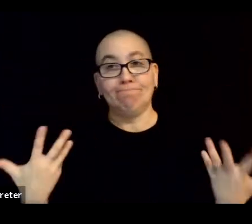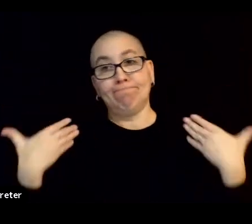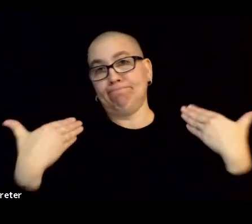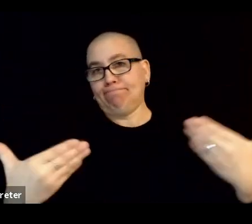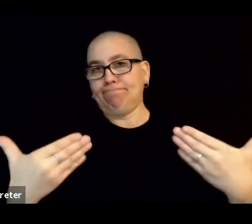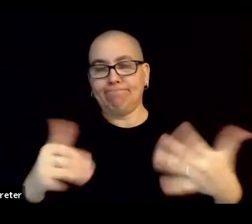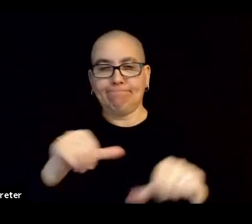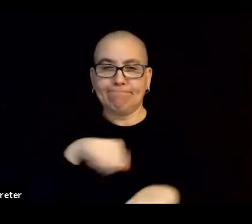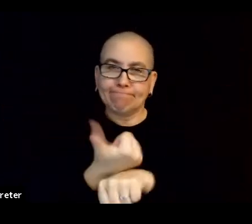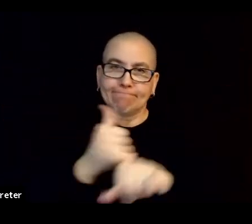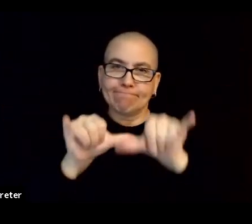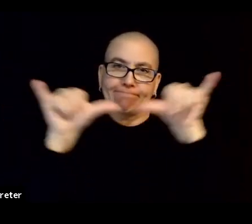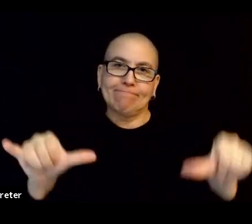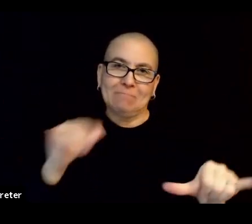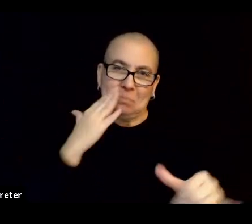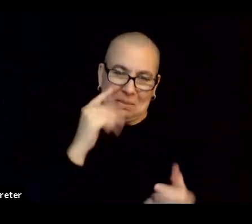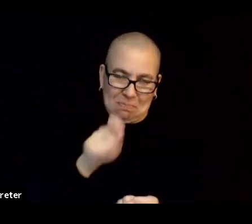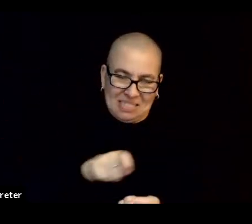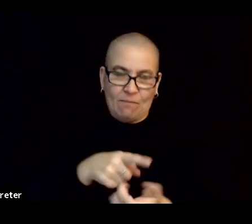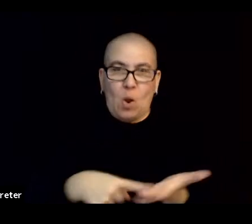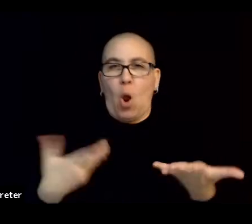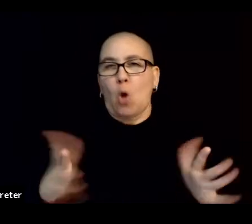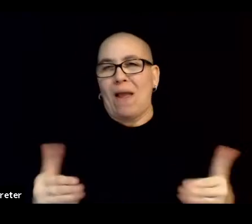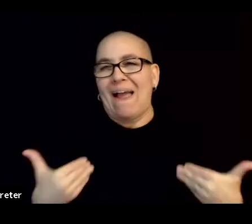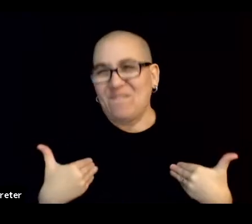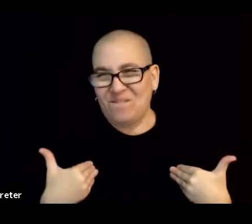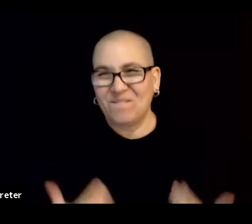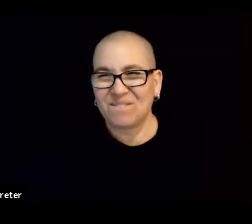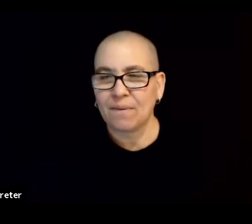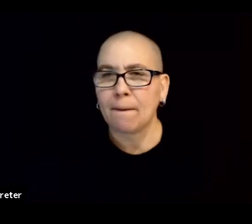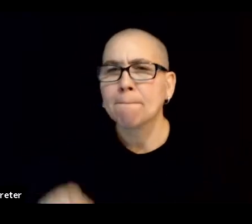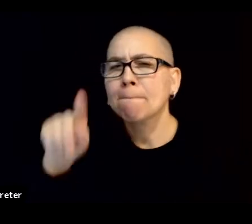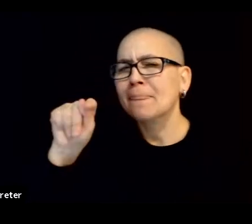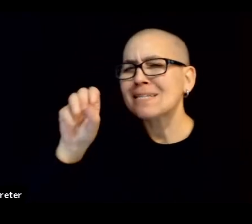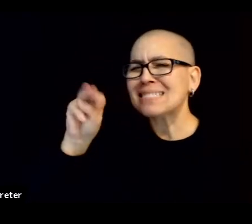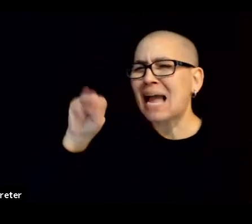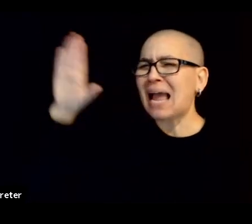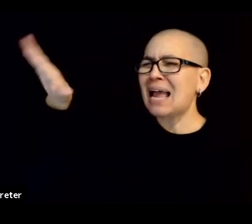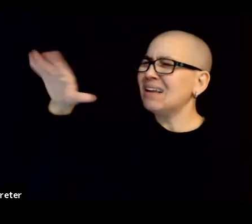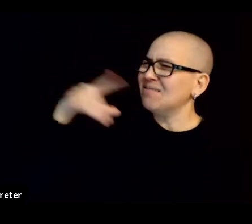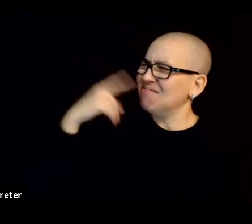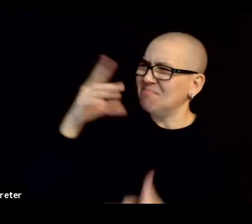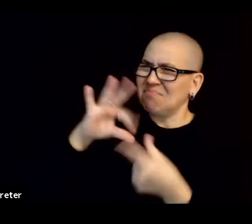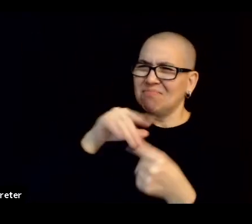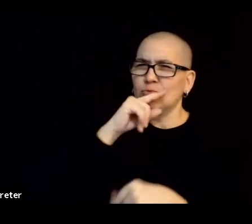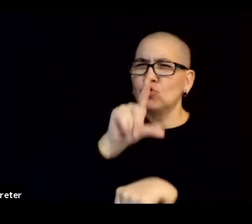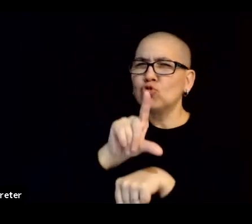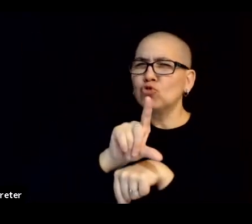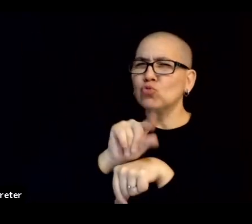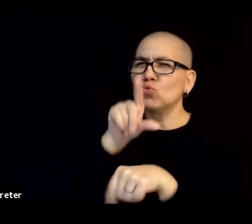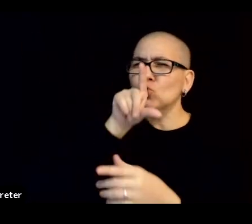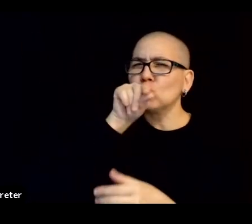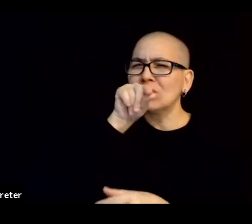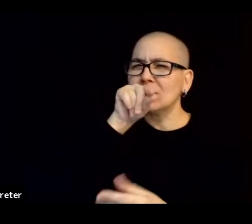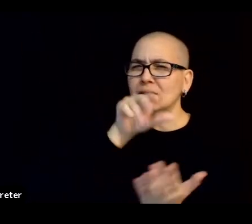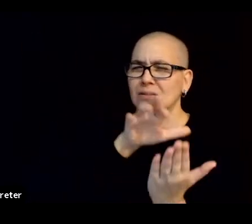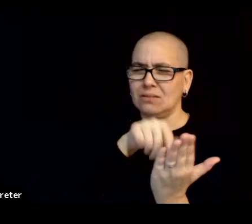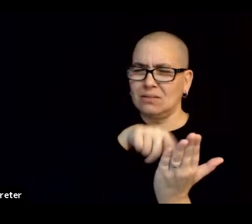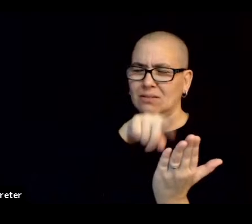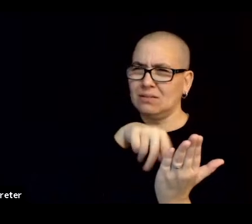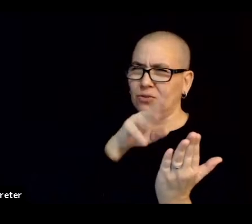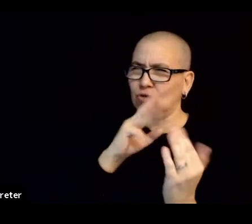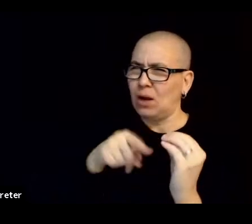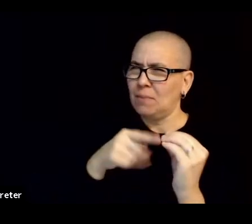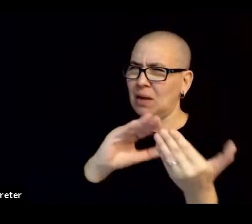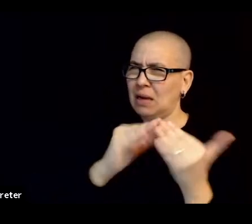somebody had mentioned on Twitter, of these 9 sites that you're opening, somebody had mentioned none of them are in